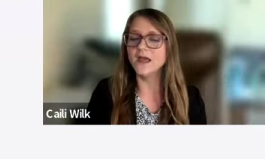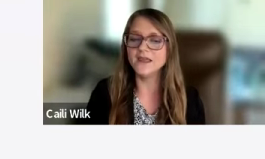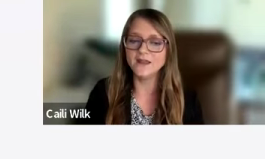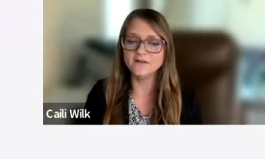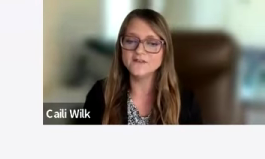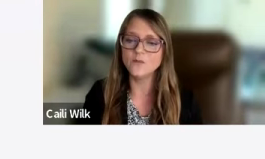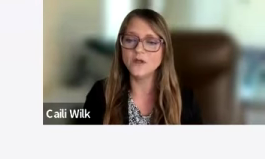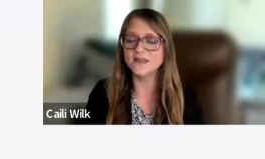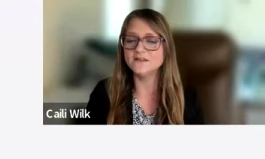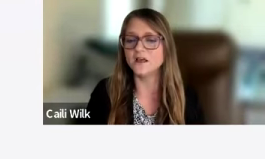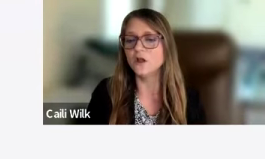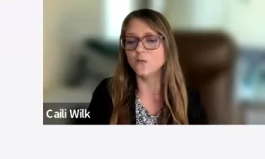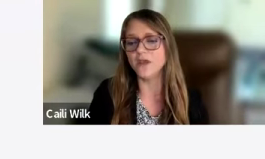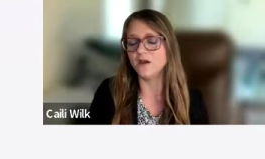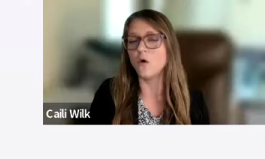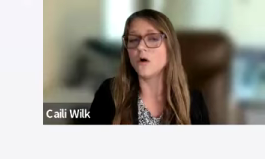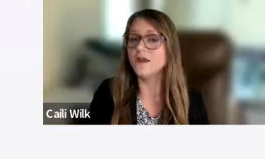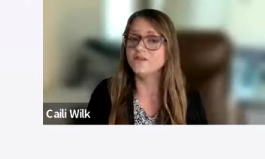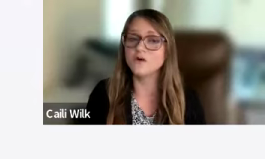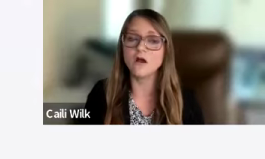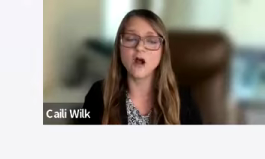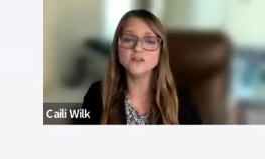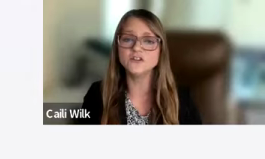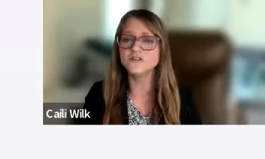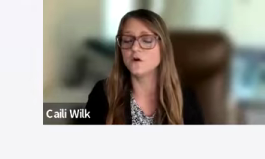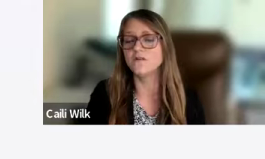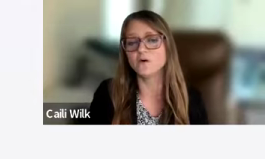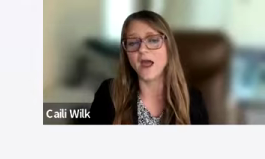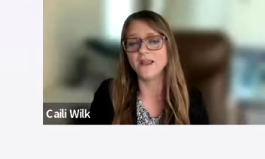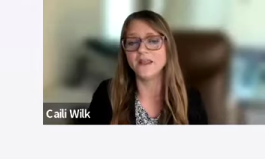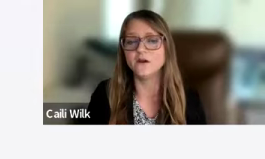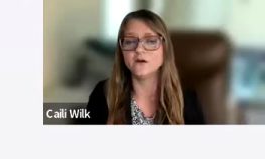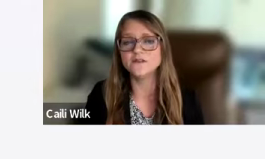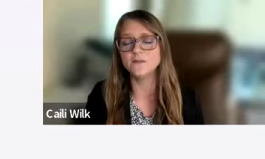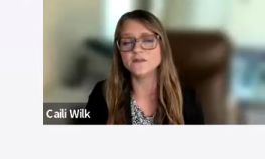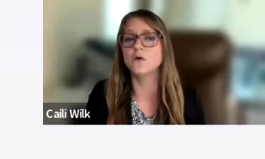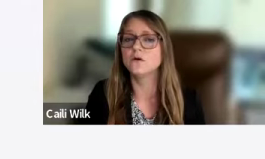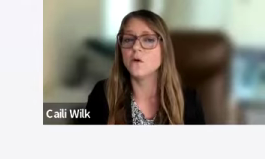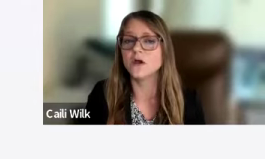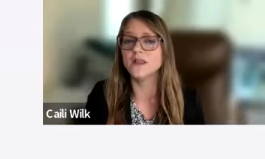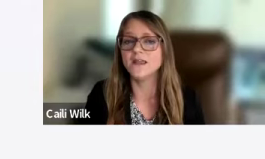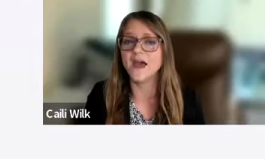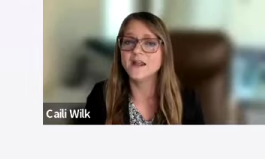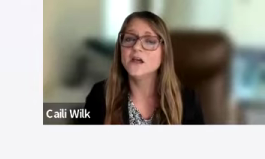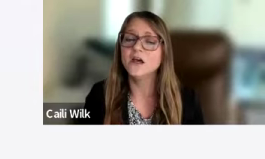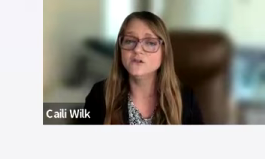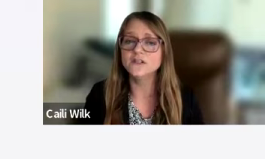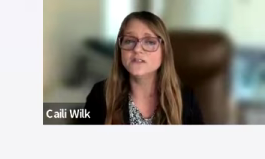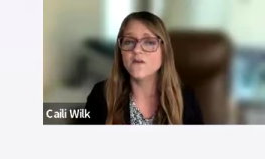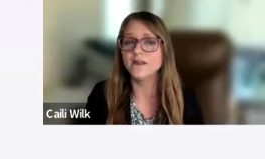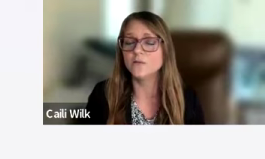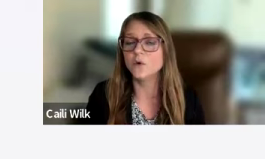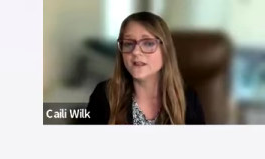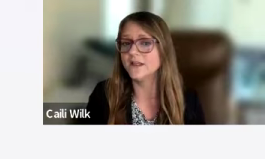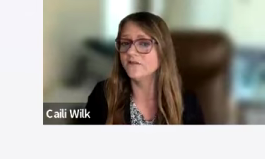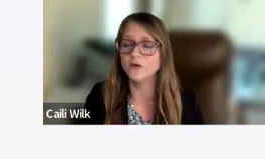tool. Again, if someone is eloping or if they're unconscious or if they're hiding or if something's going on like that and you